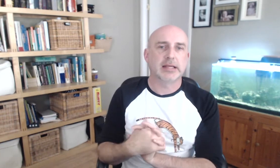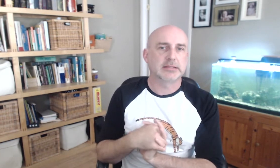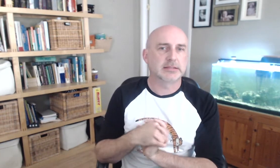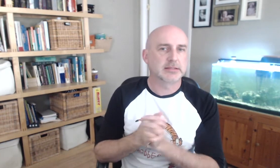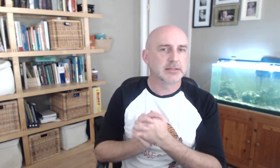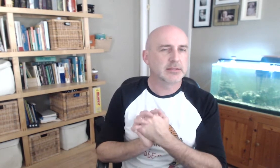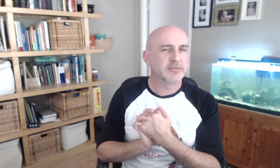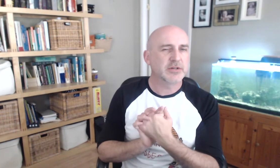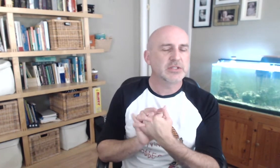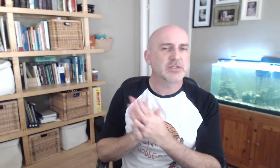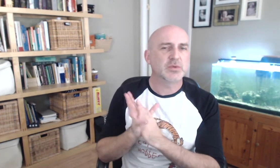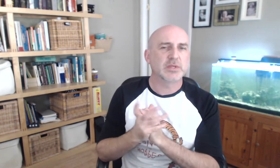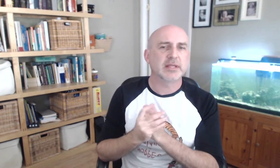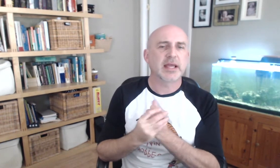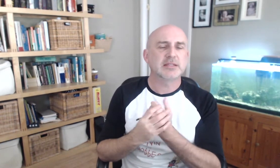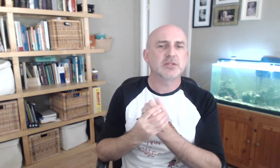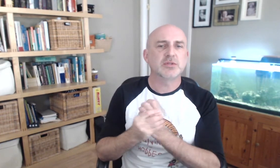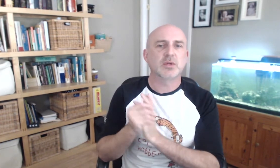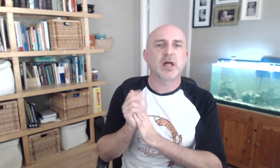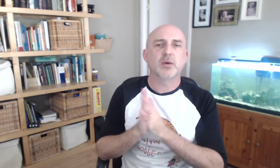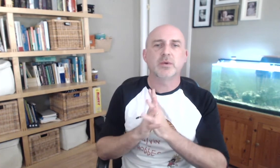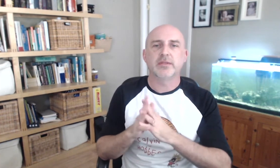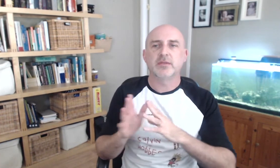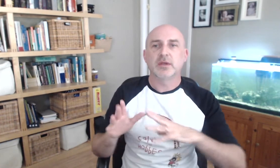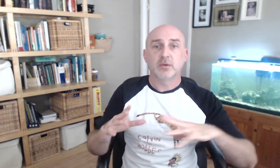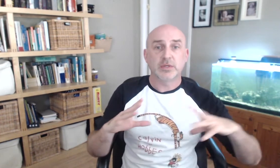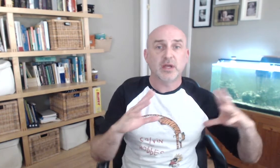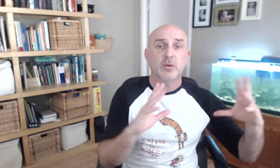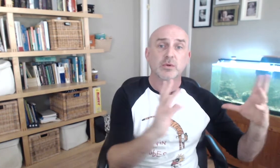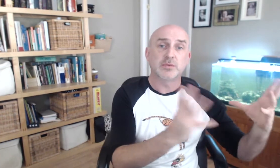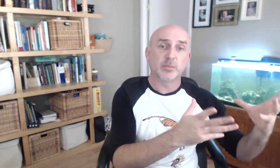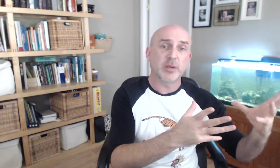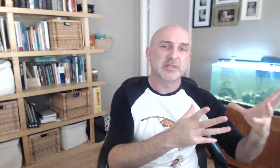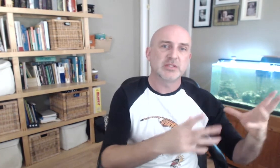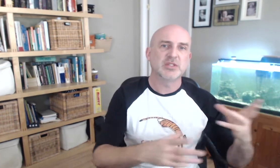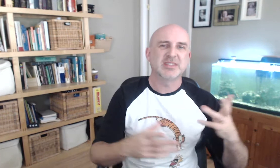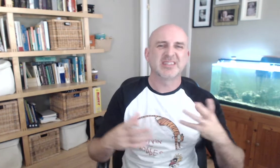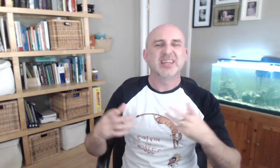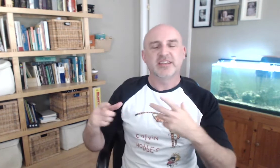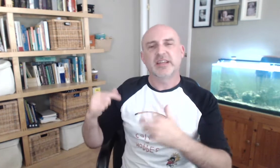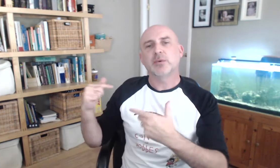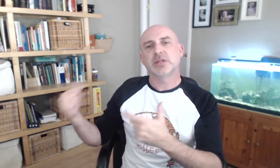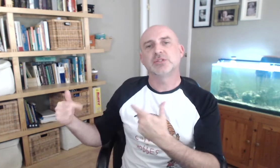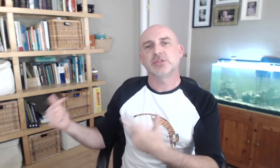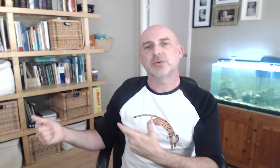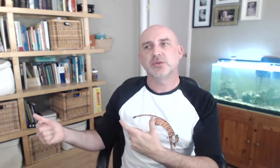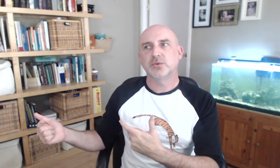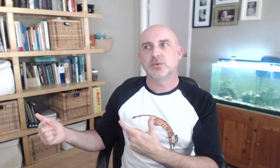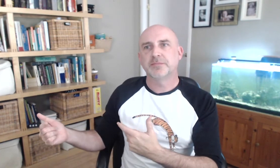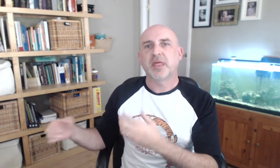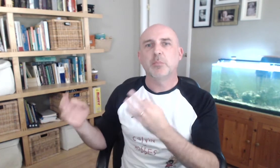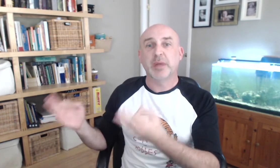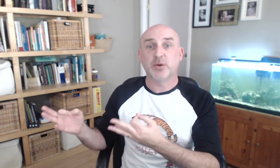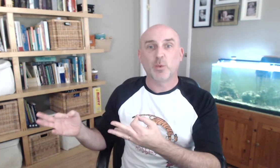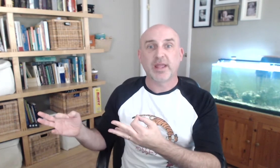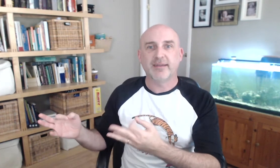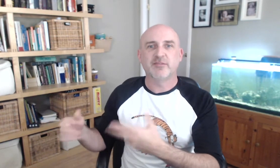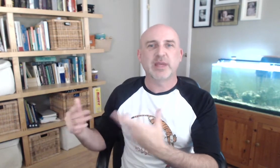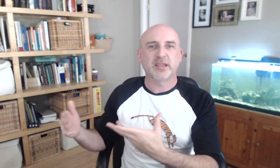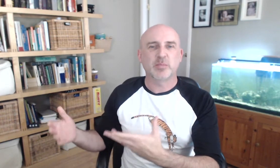next. It's very soon. It has to do a lot with, we taught words for prepositions. Now we're going to show you a better way of making pictures,